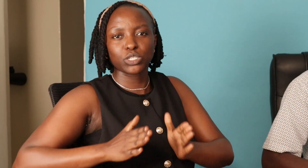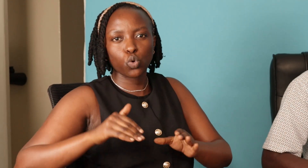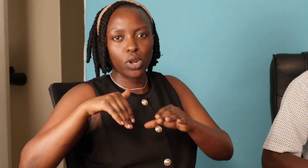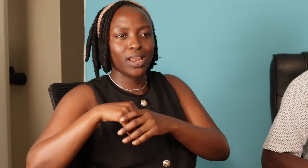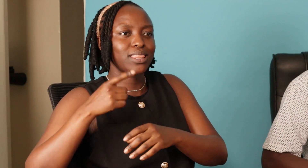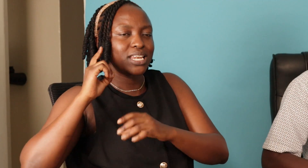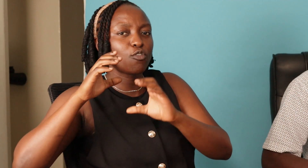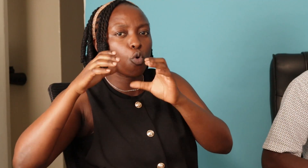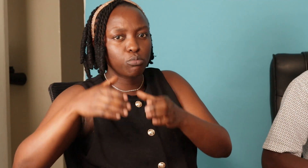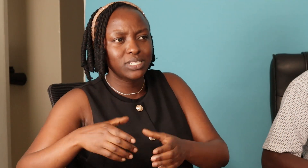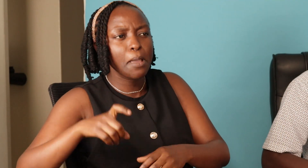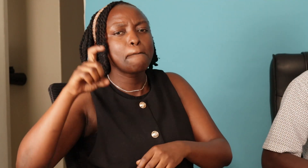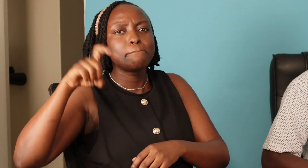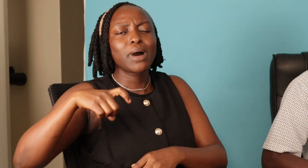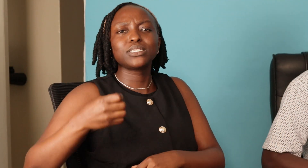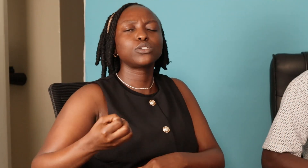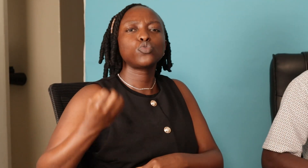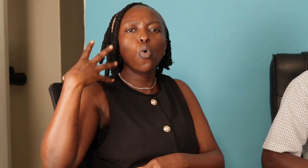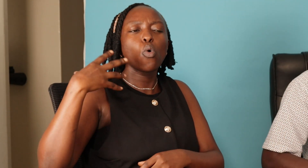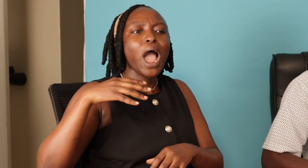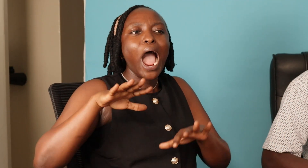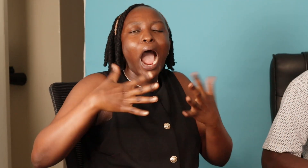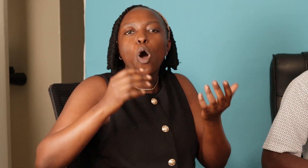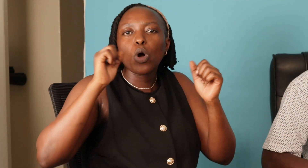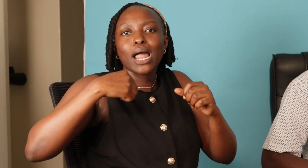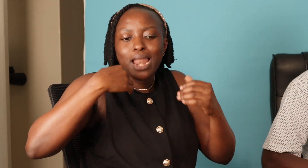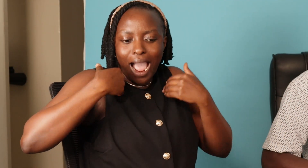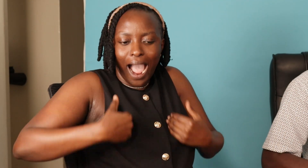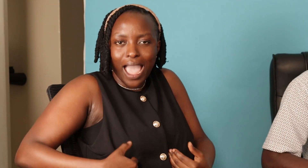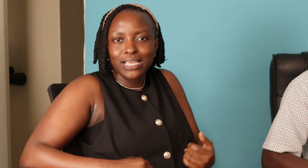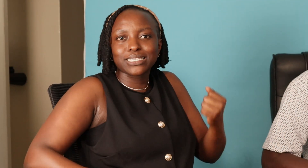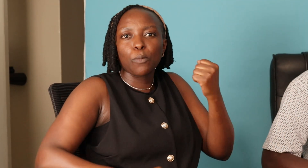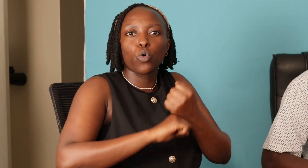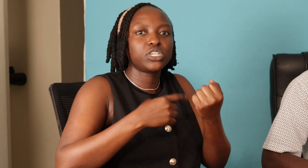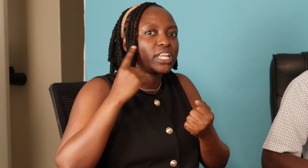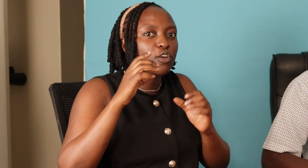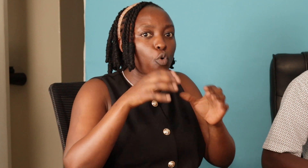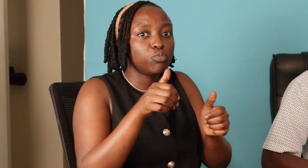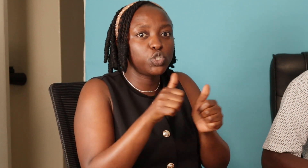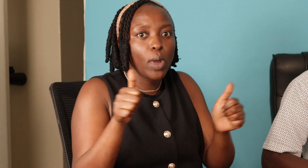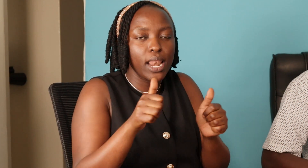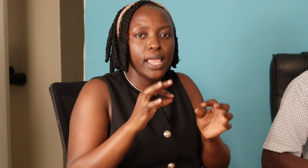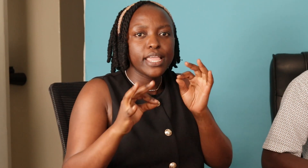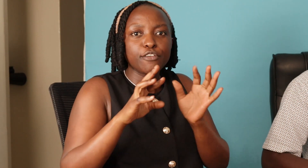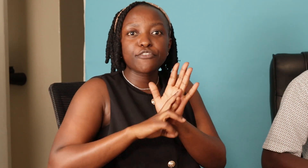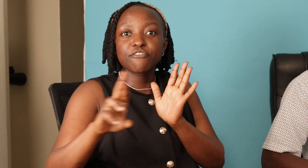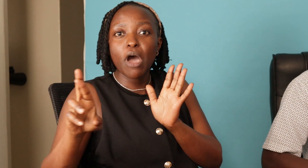you, as a support person in the deaf community, you must also know how you can support the deaf